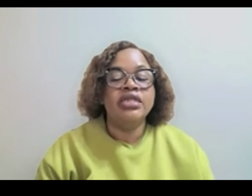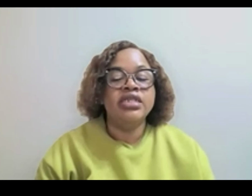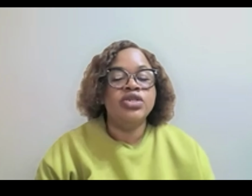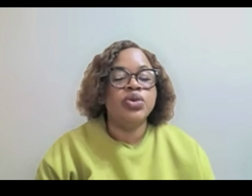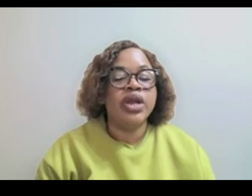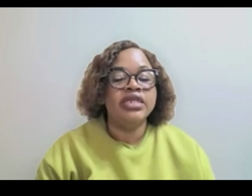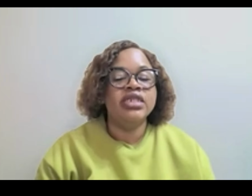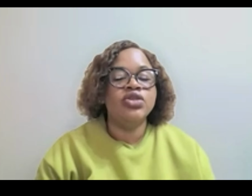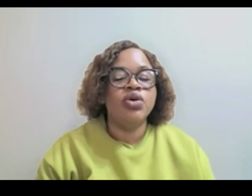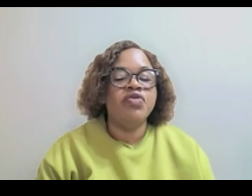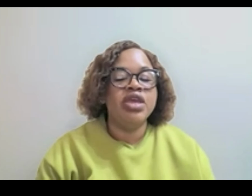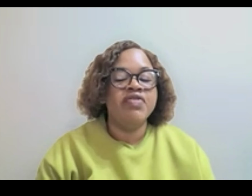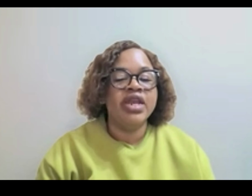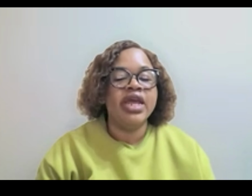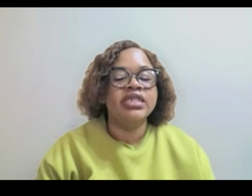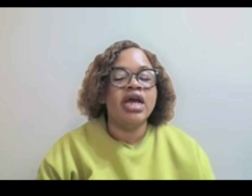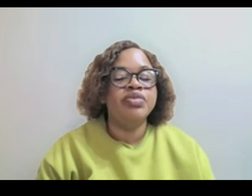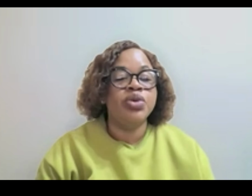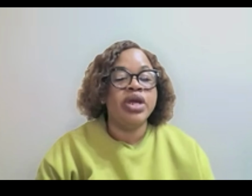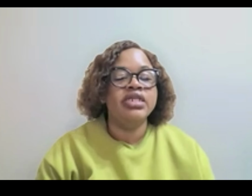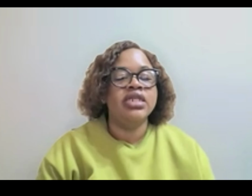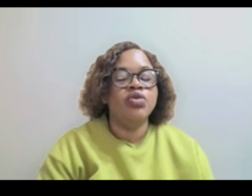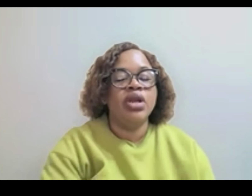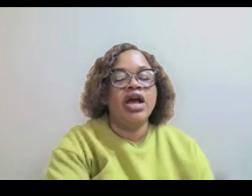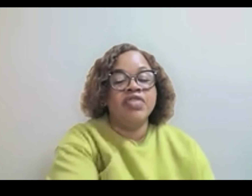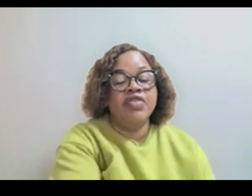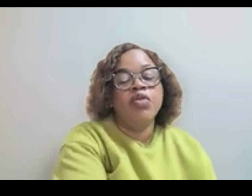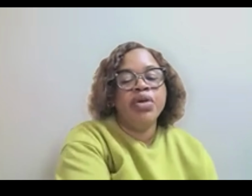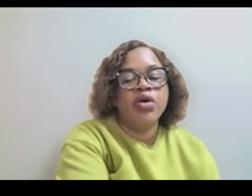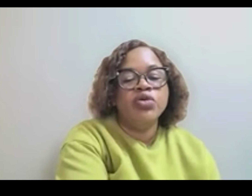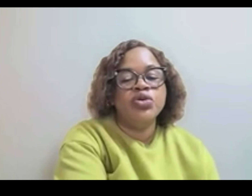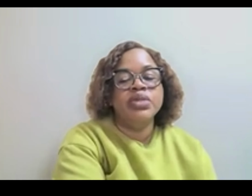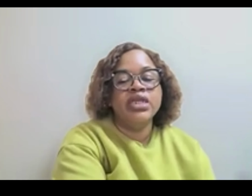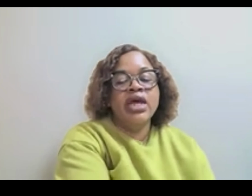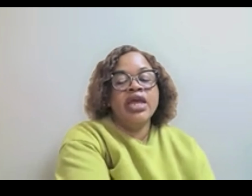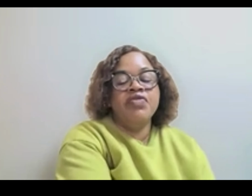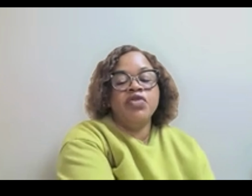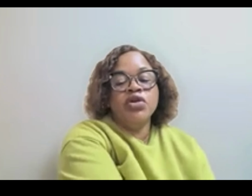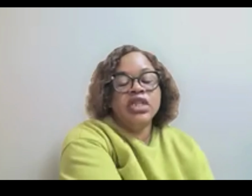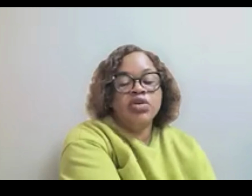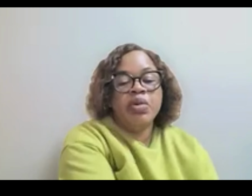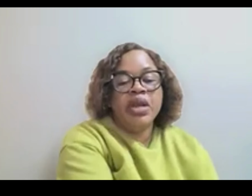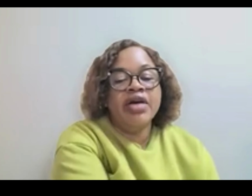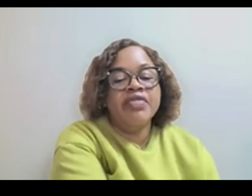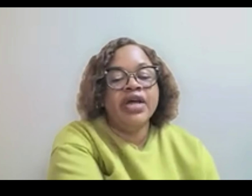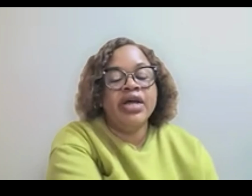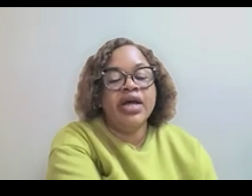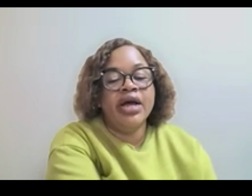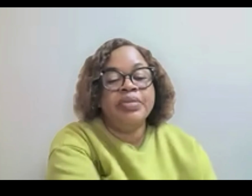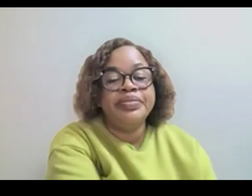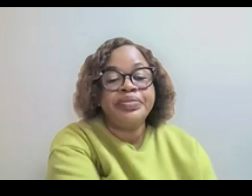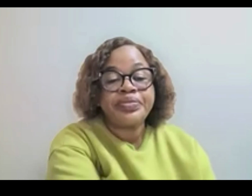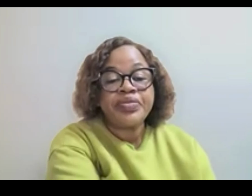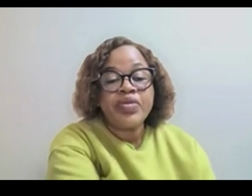to 90. So if we even get up to 80, then we'll have the 4 breakout rooms. If not, then we will have